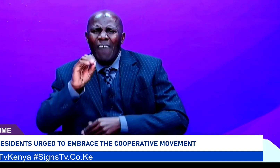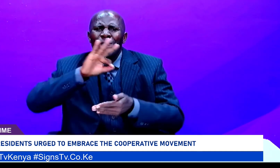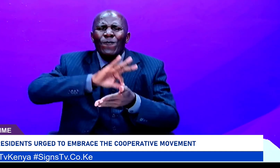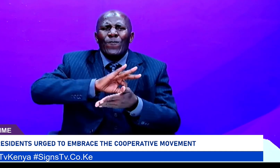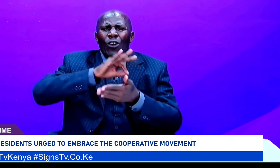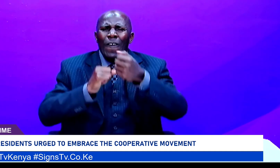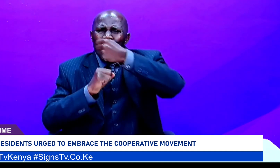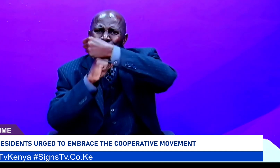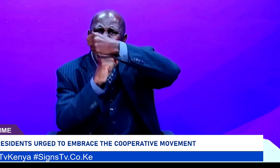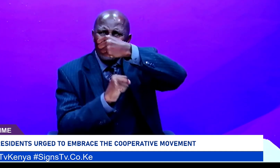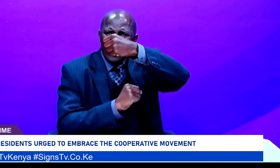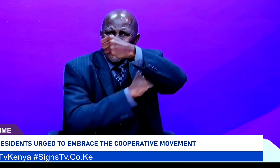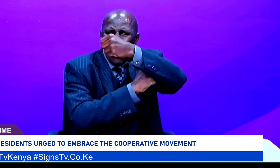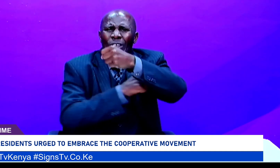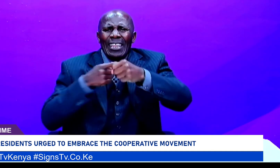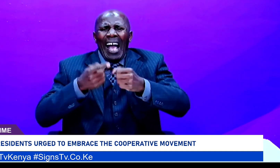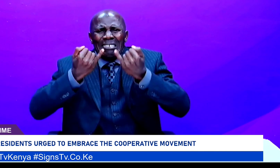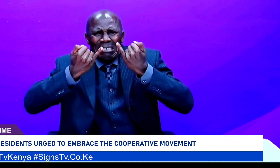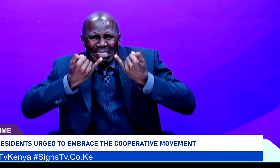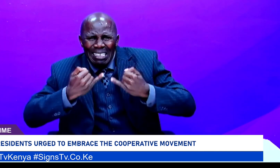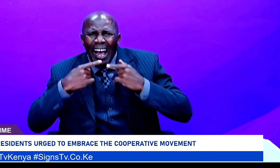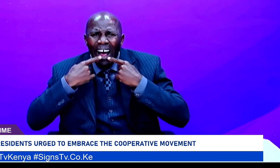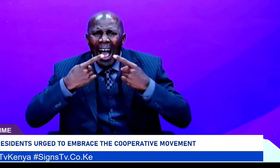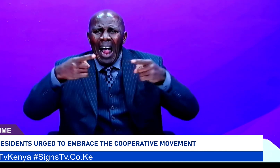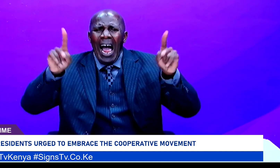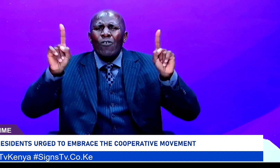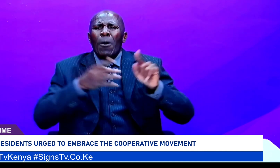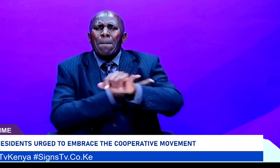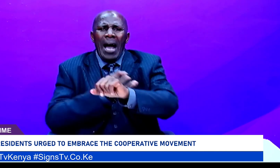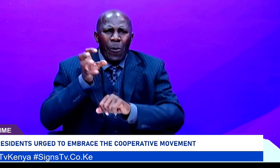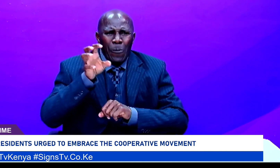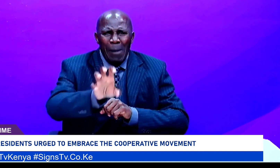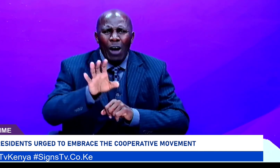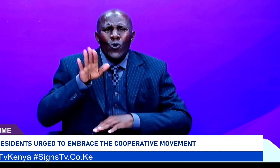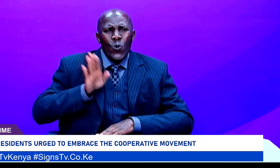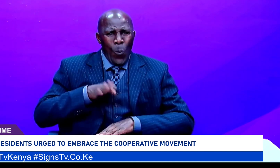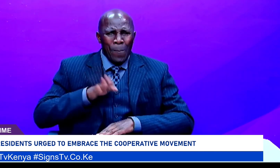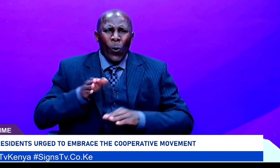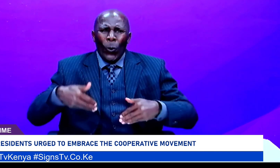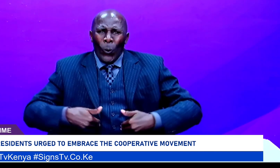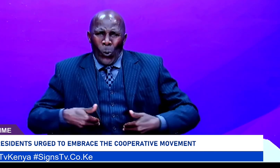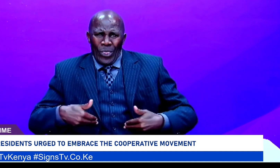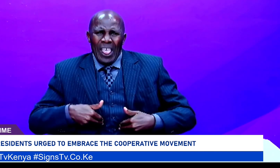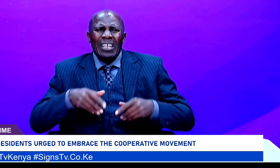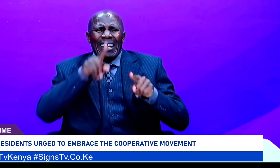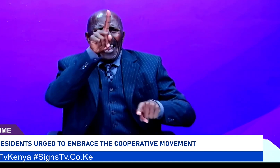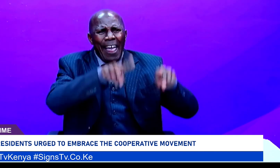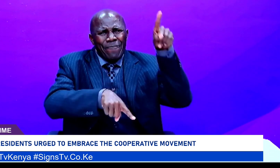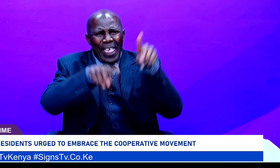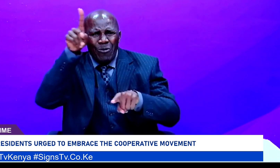run successful corporates. He praised Eliud Owalo Foundation for its efforts to empowering